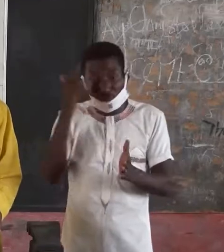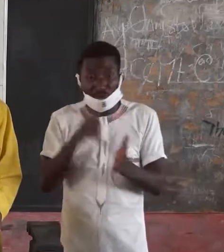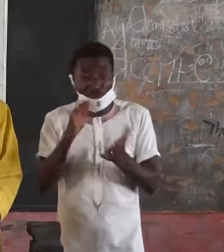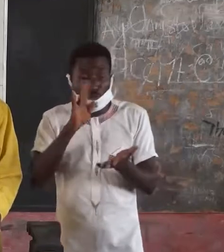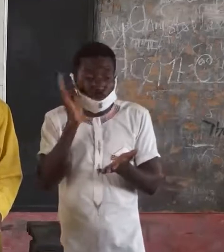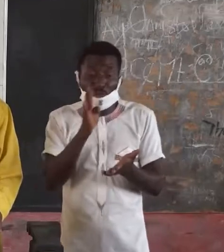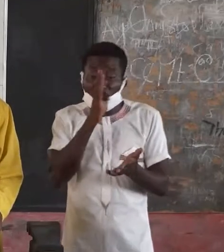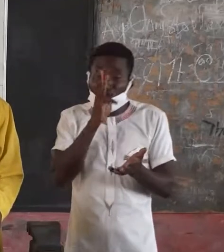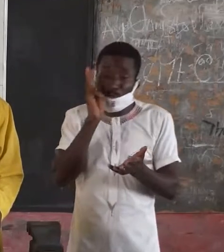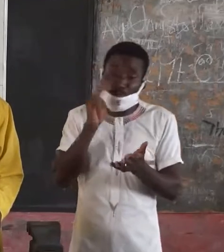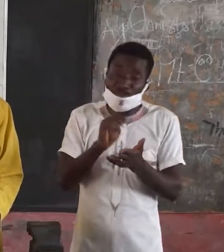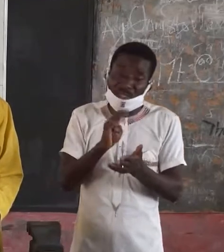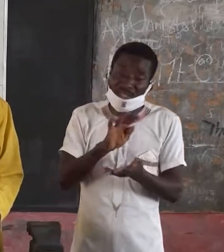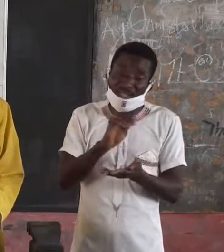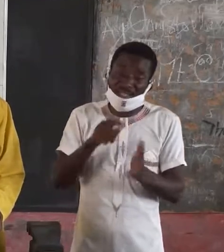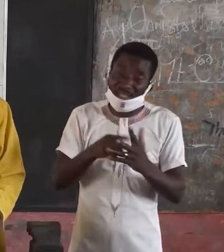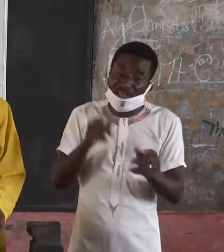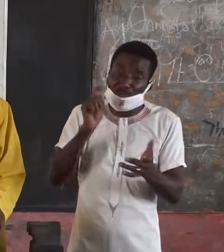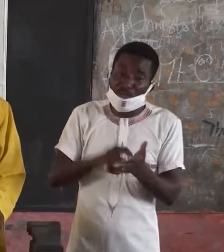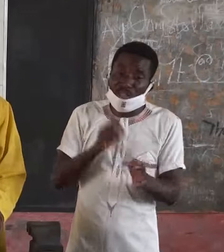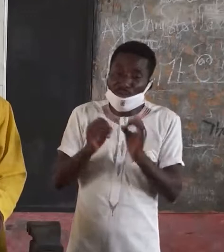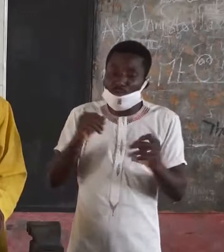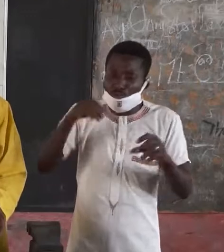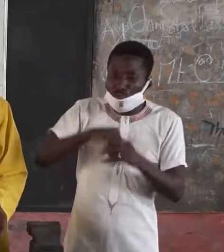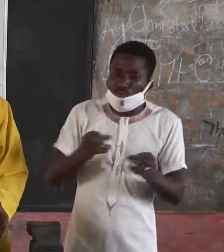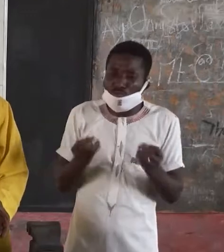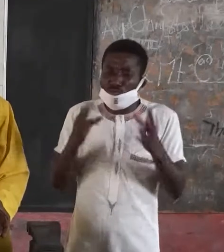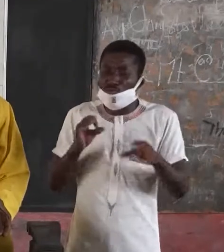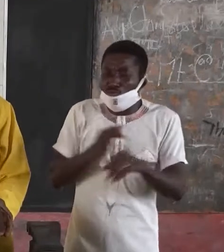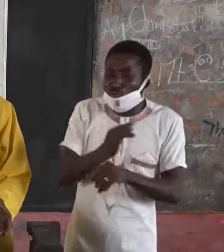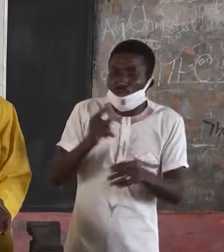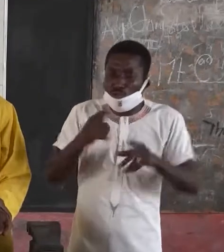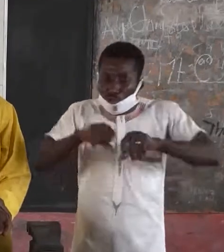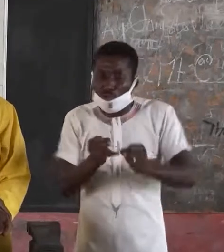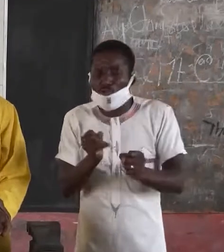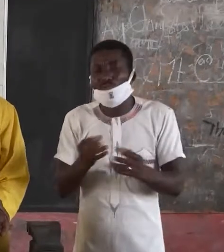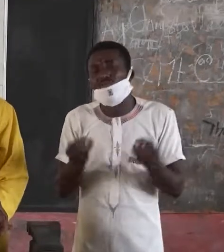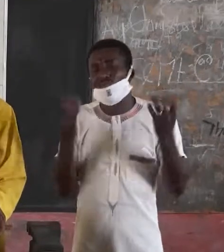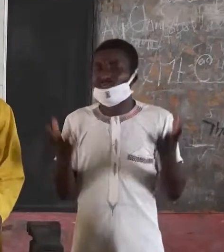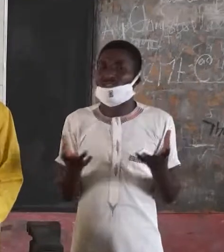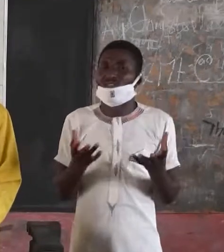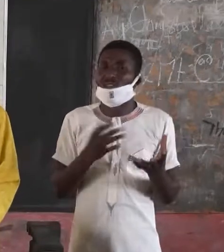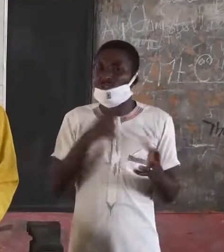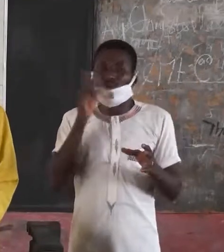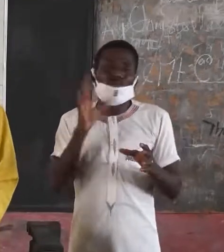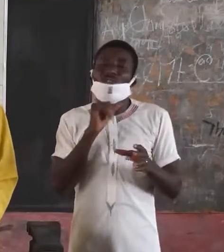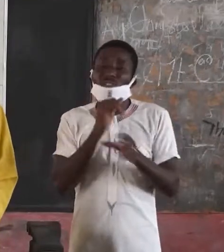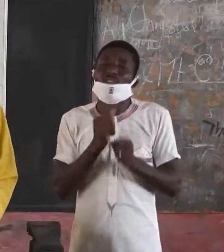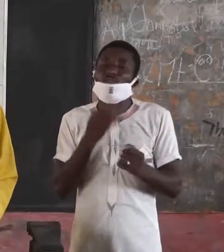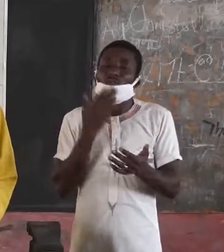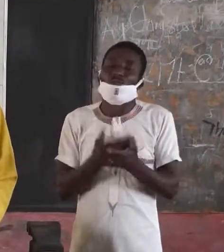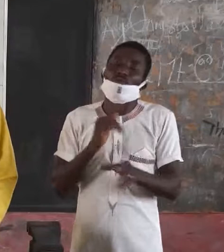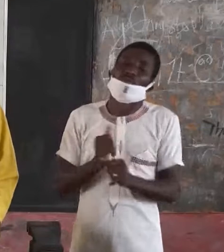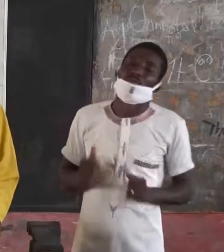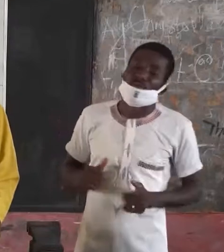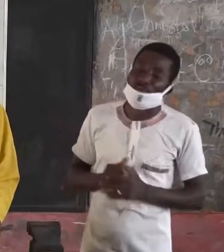starting point whereby if you put so much pressure, the cutting will be so much at the little end and will result in breaking your